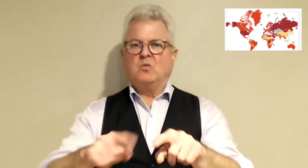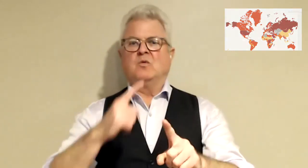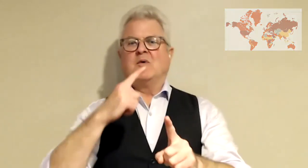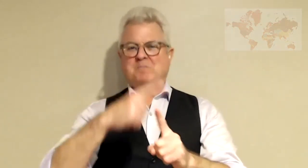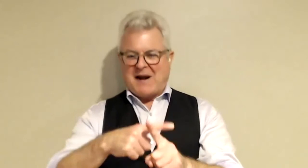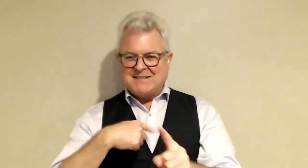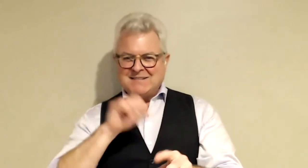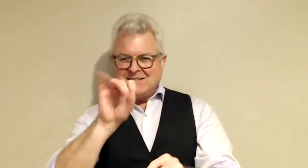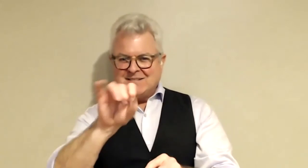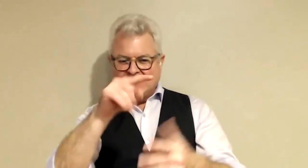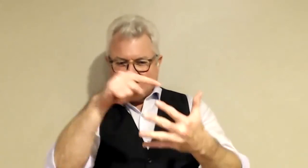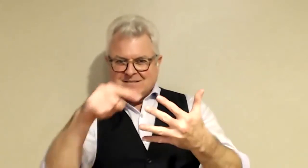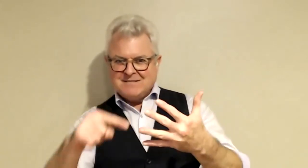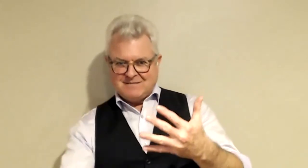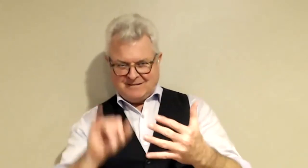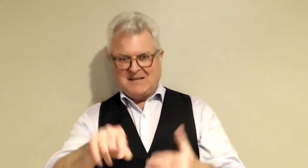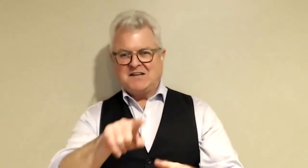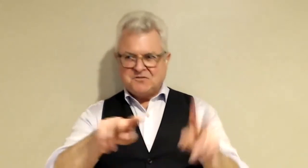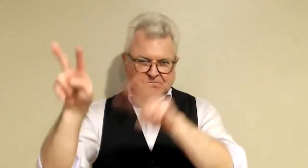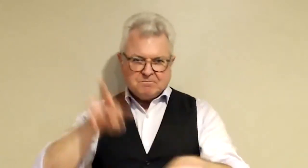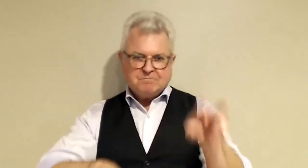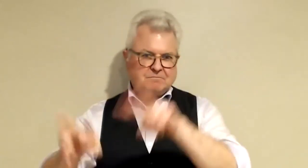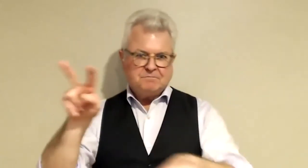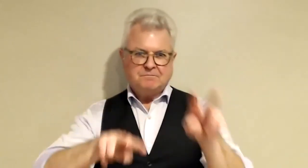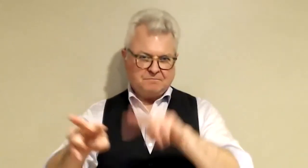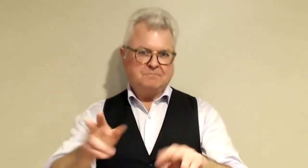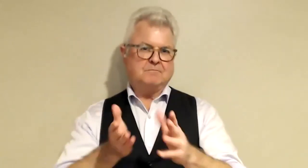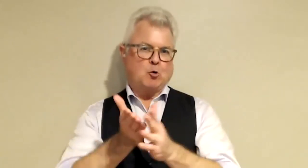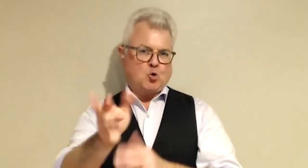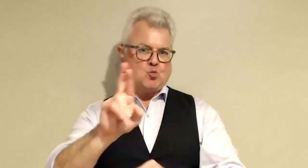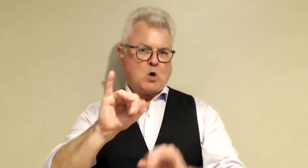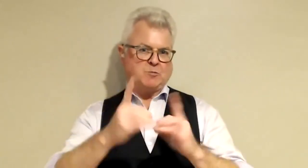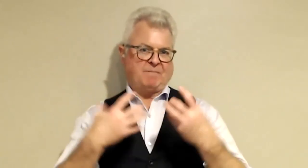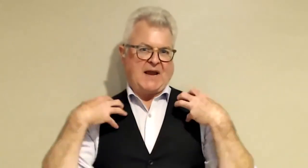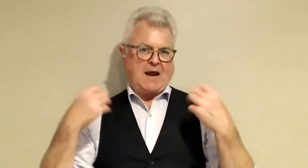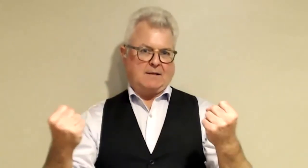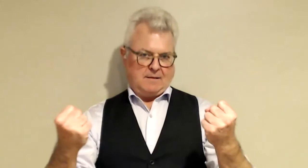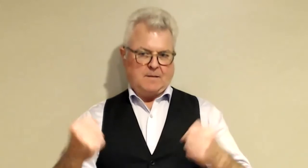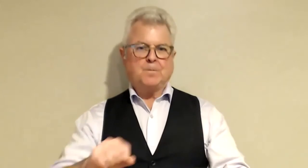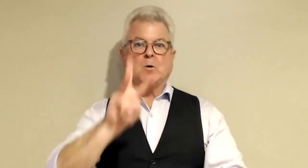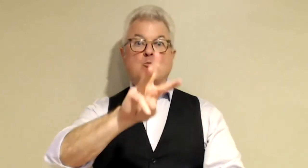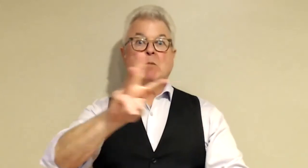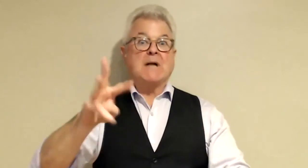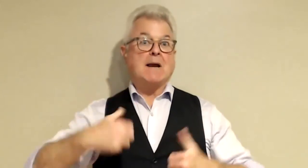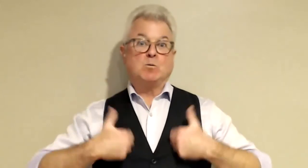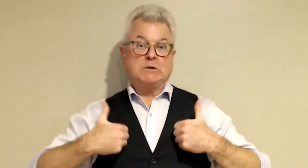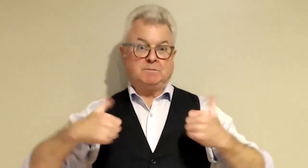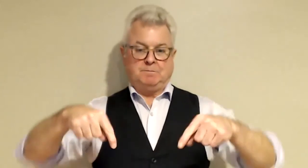colors are safer to travel to. So look at that before you travel and make your decision. Now,